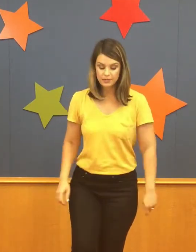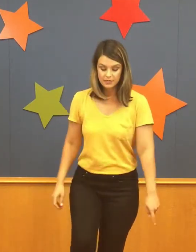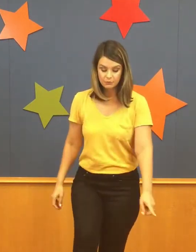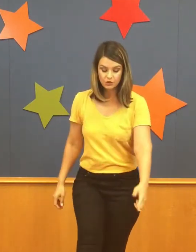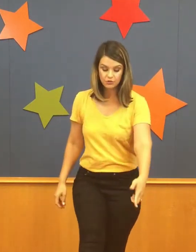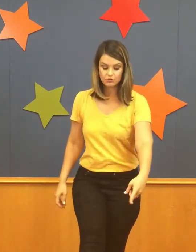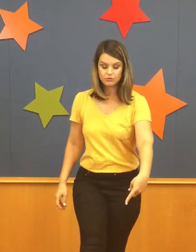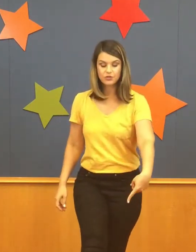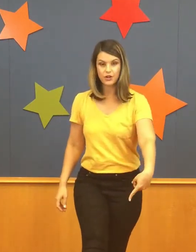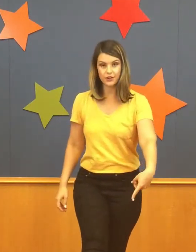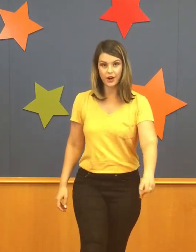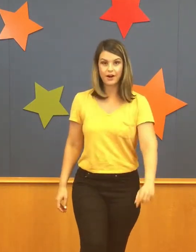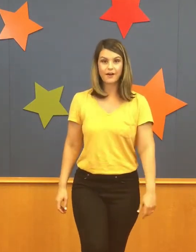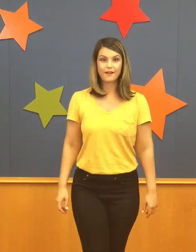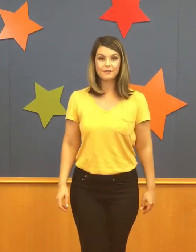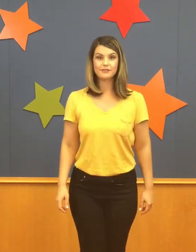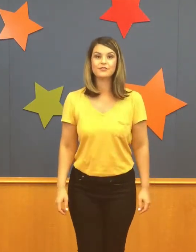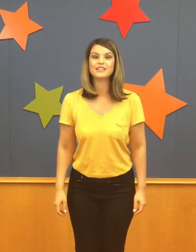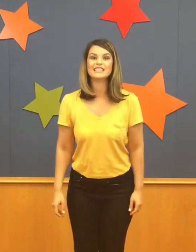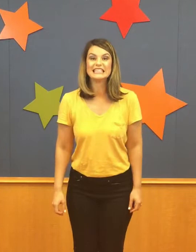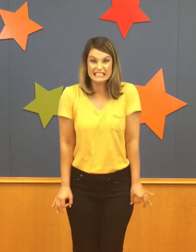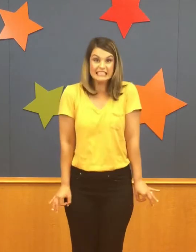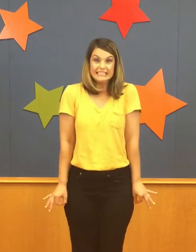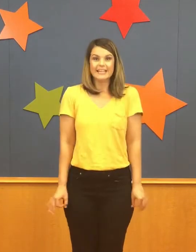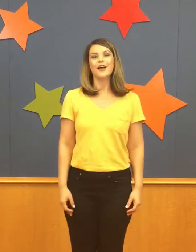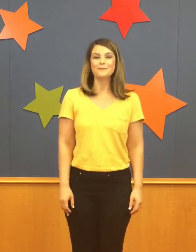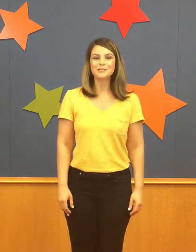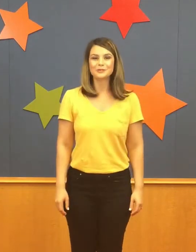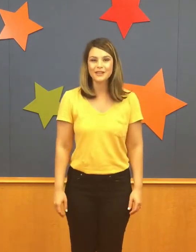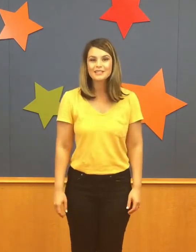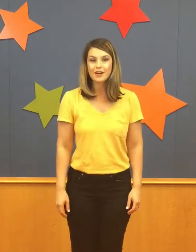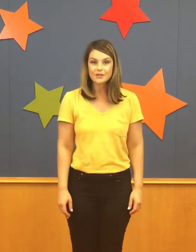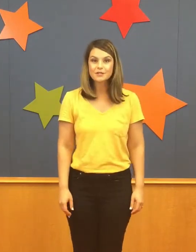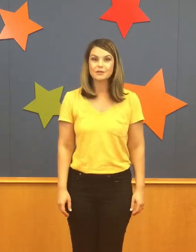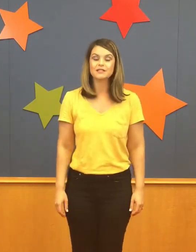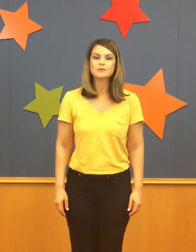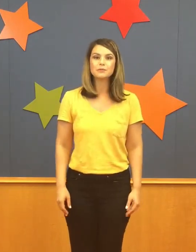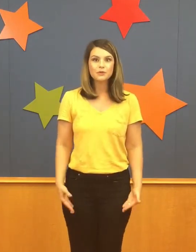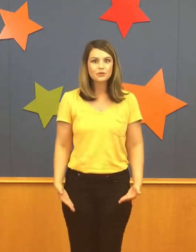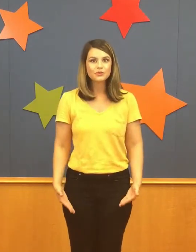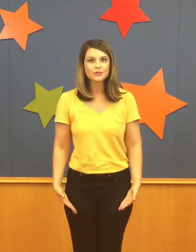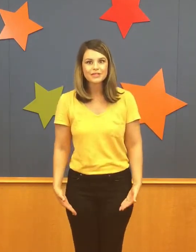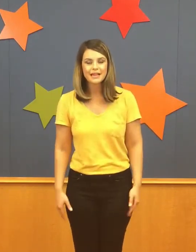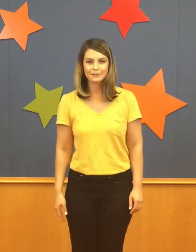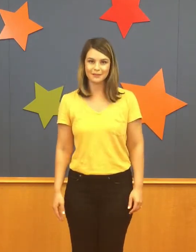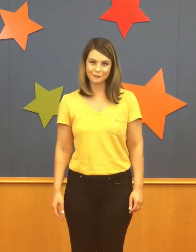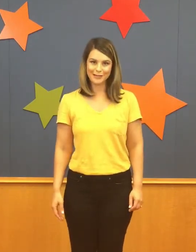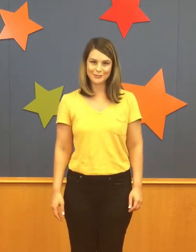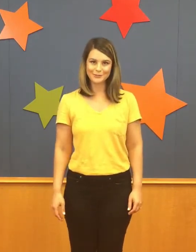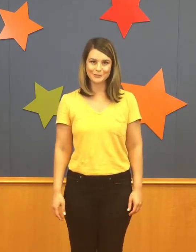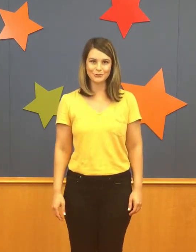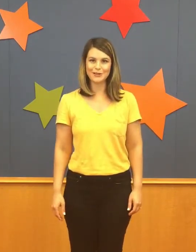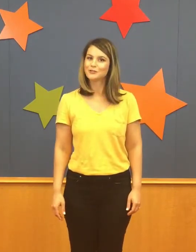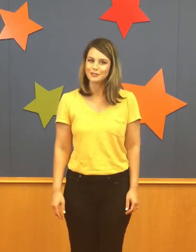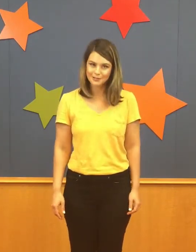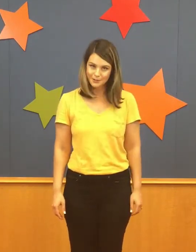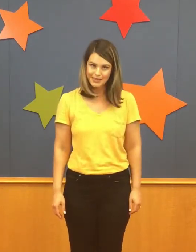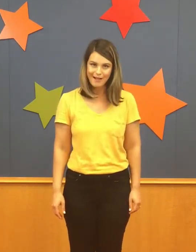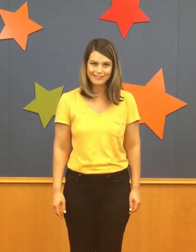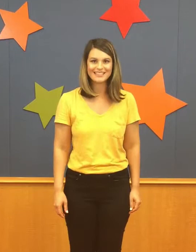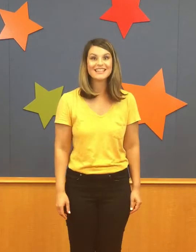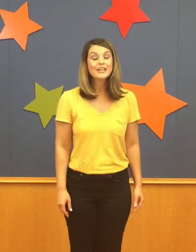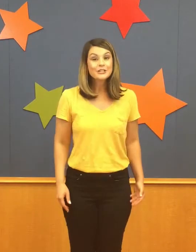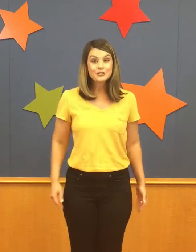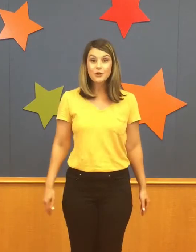pretend to put some shoes on our feet. Miss Grace also made this beautiful storytime kit for us to enjoy. She's